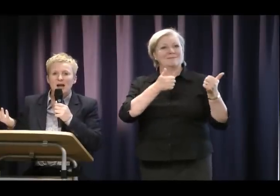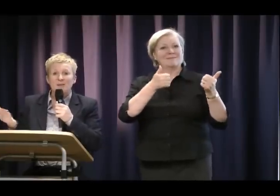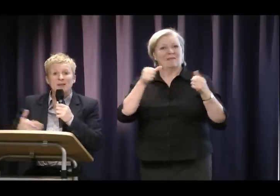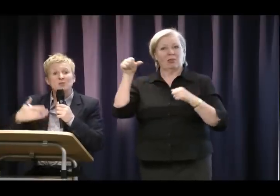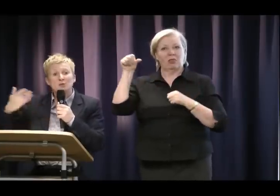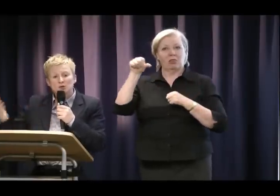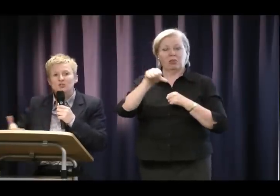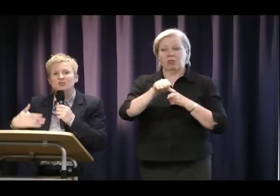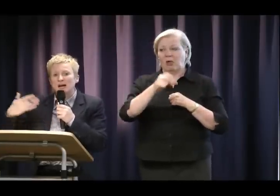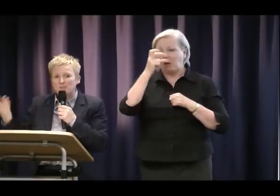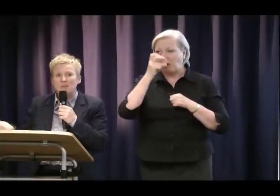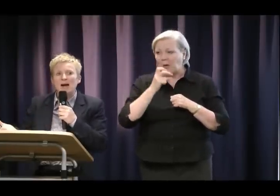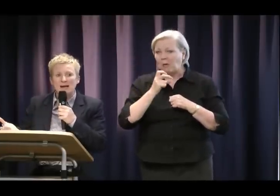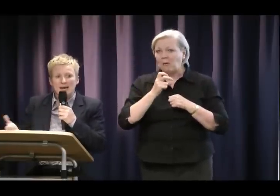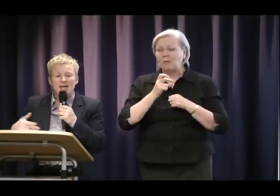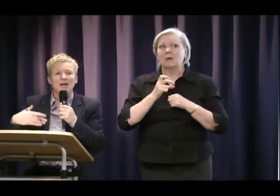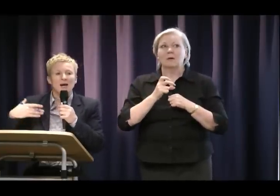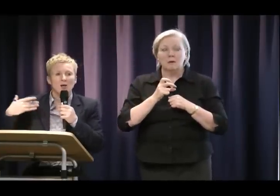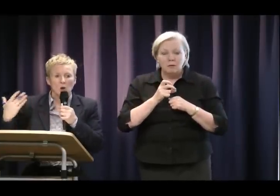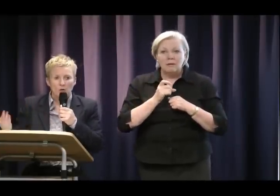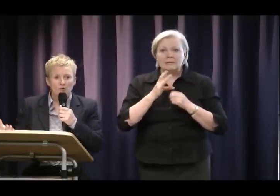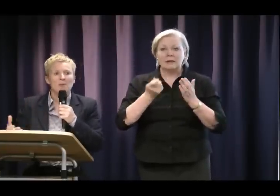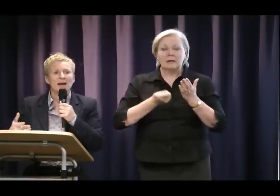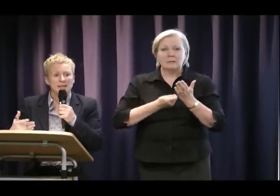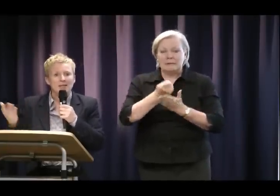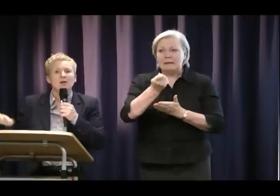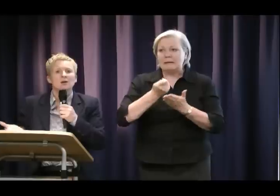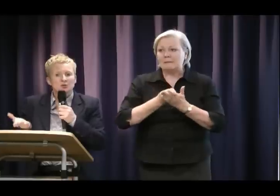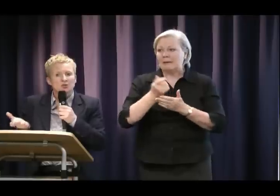out, and then you've got to start paying a lot